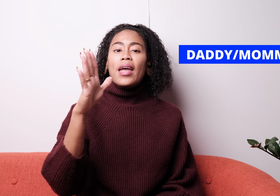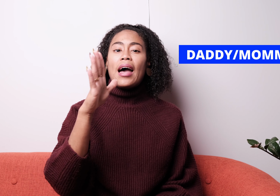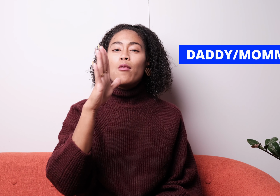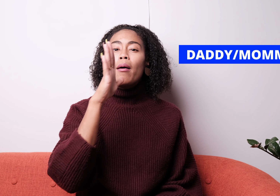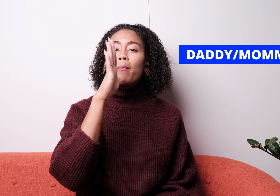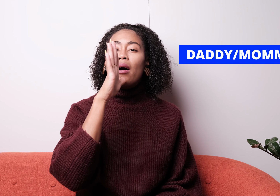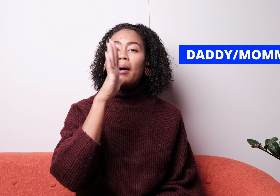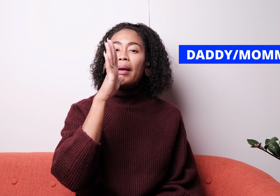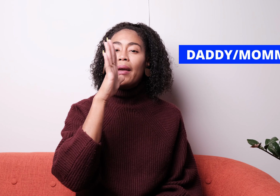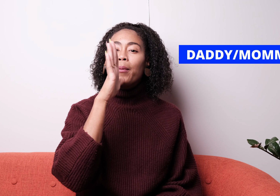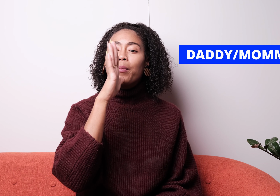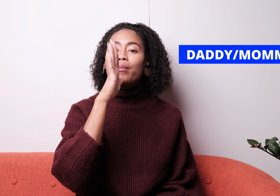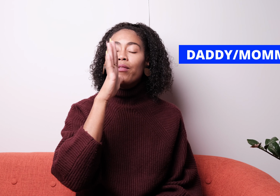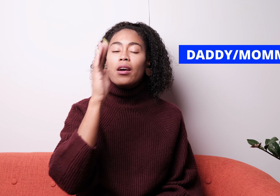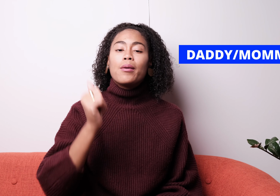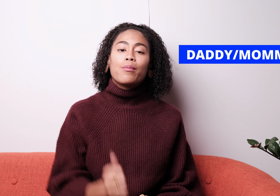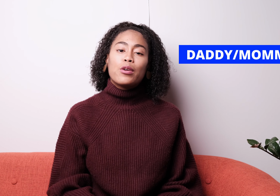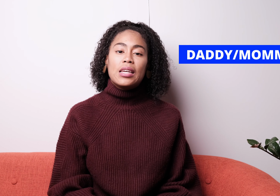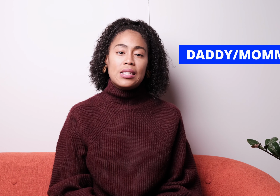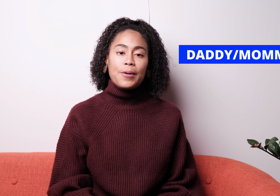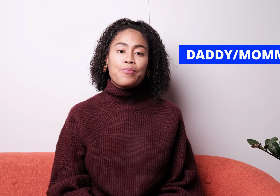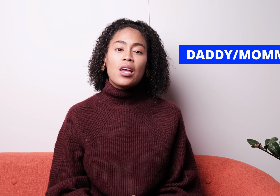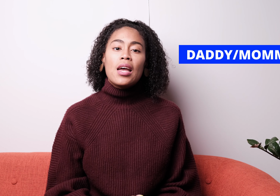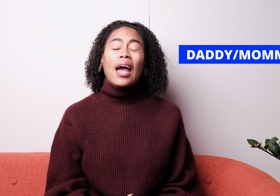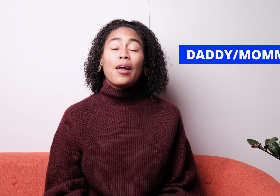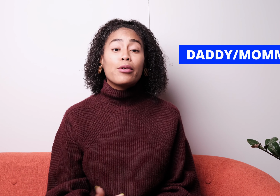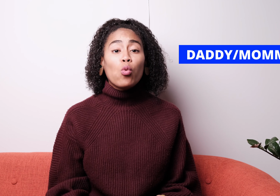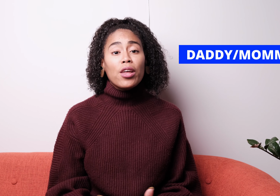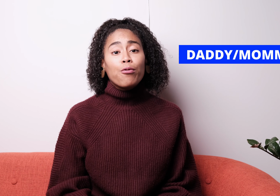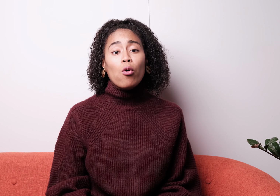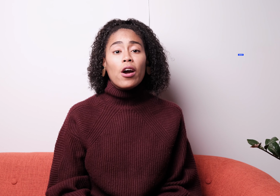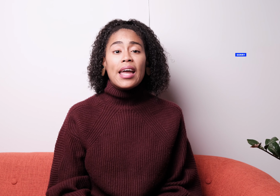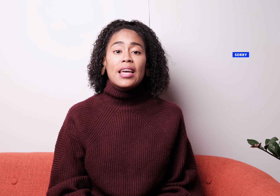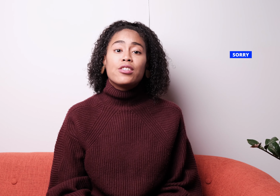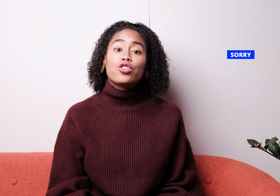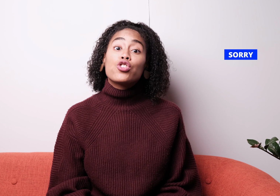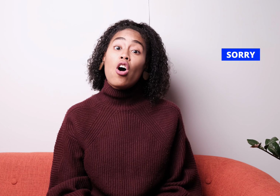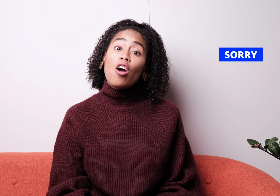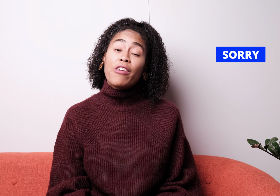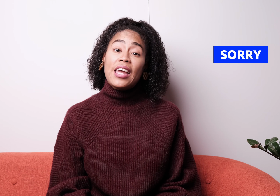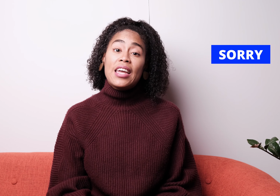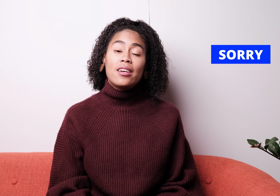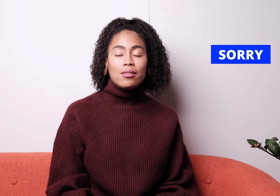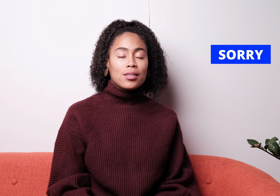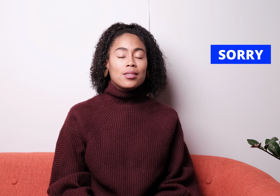have mommy. Right? Pretty easy. And number 24 is sorry.